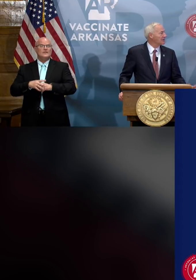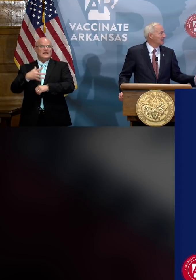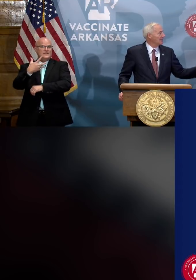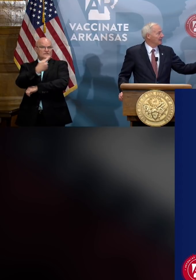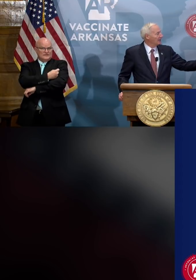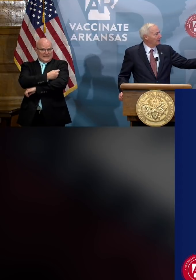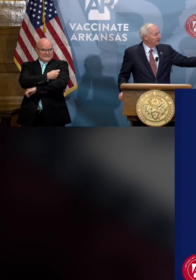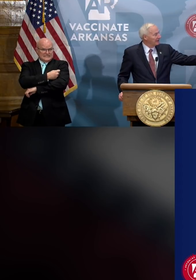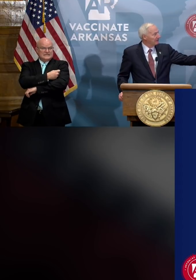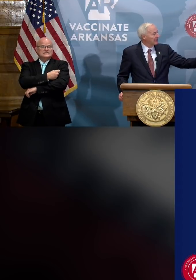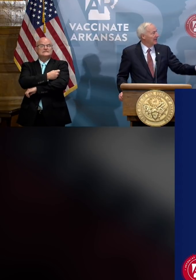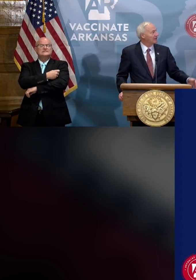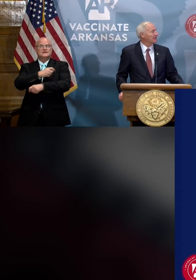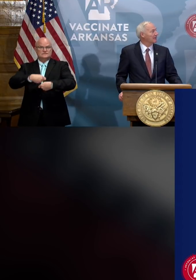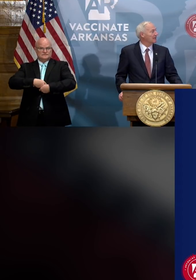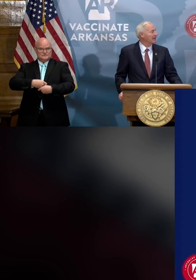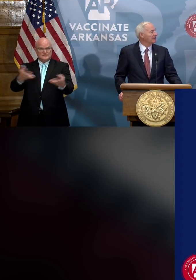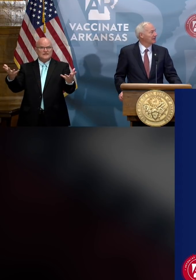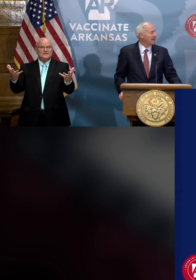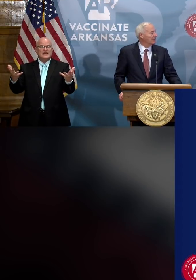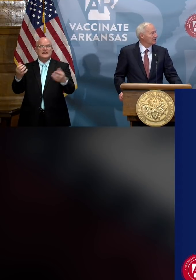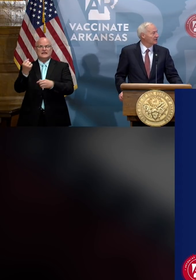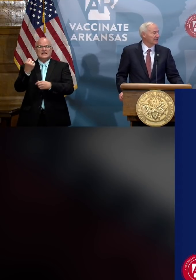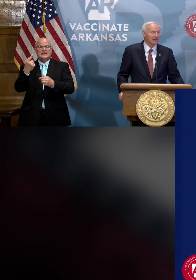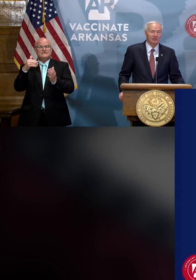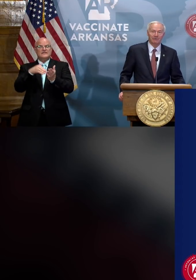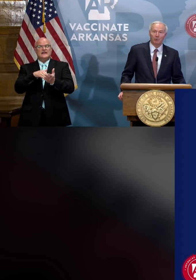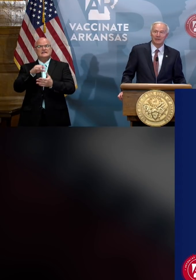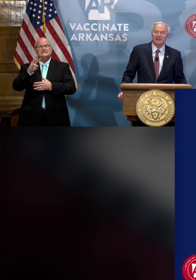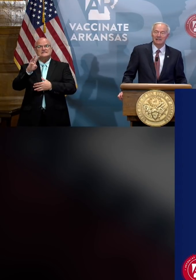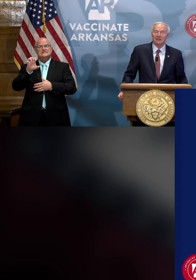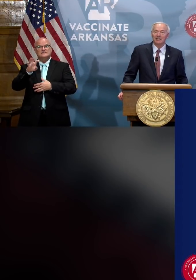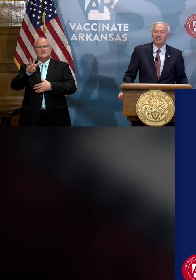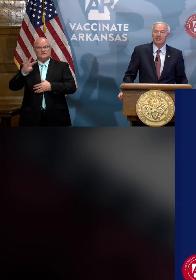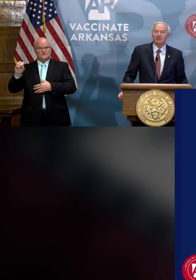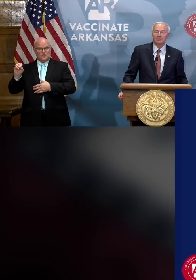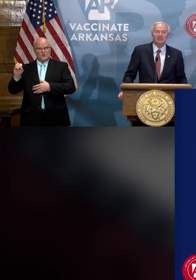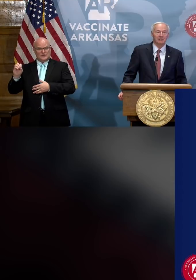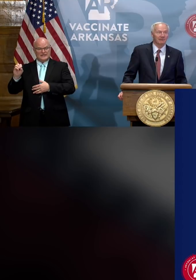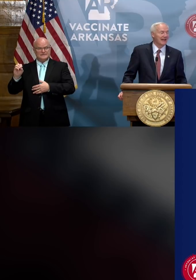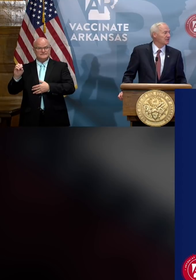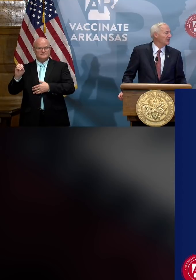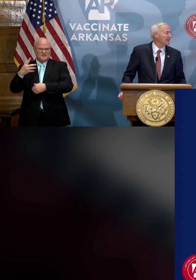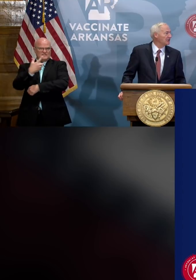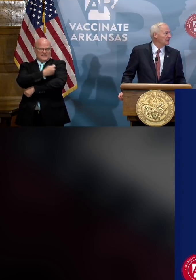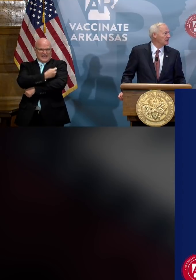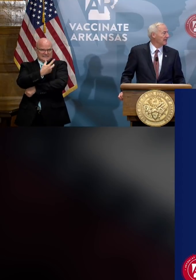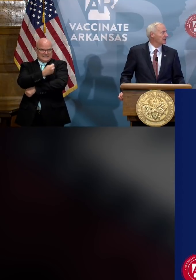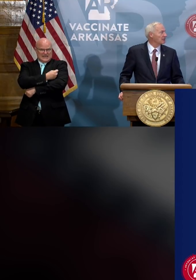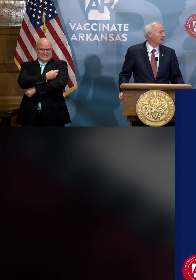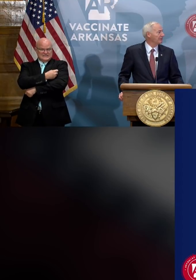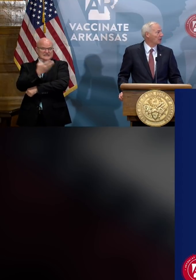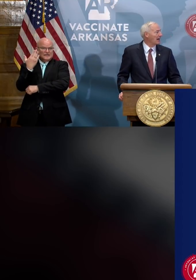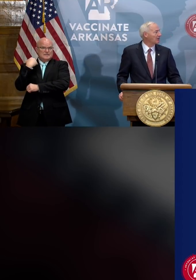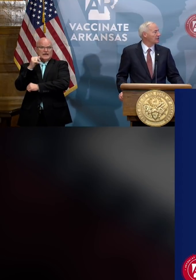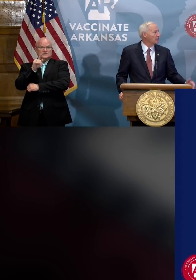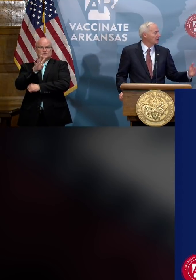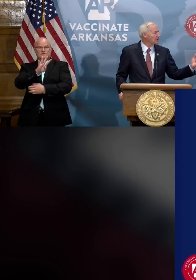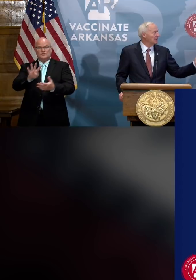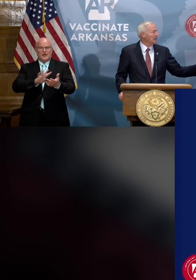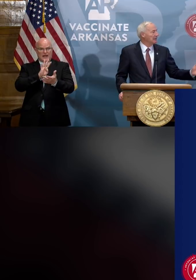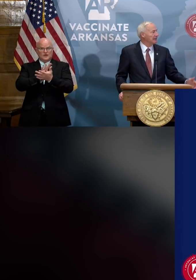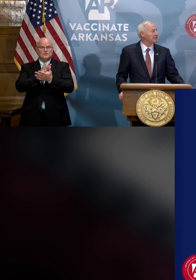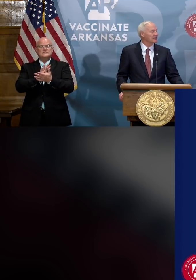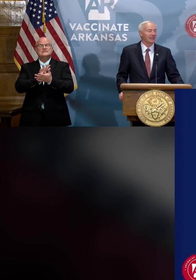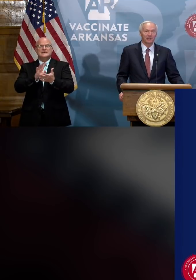vaccinations, we've given out 11,640 doses or vaccinations in the last 24 hours,